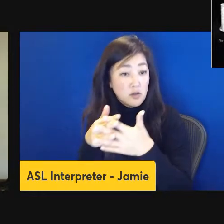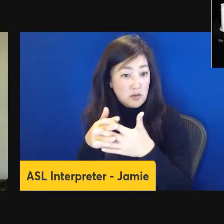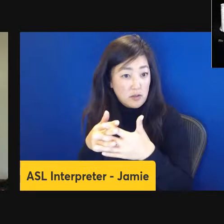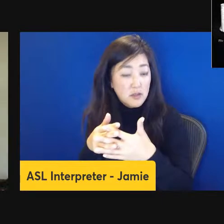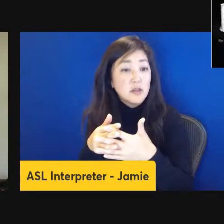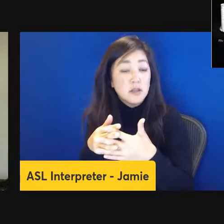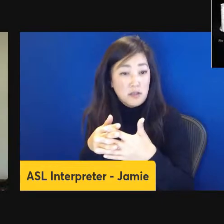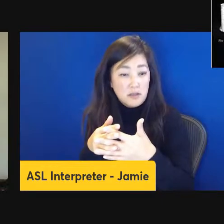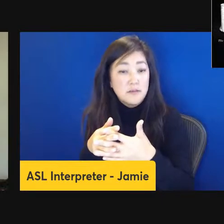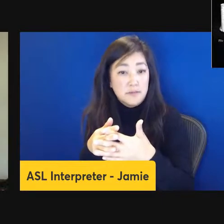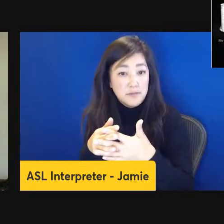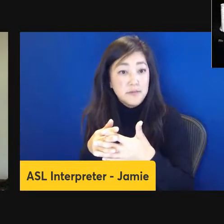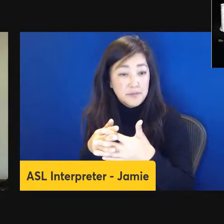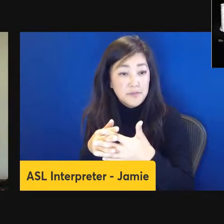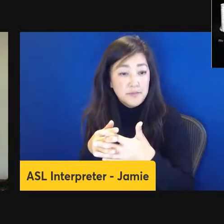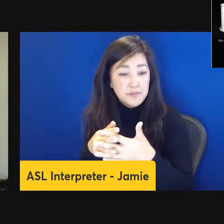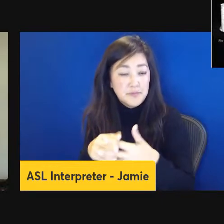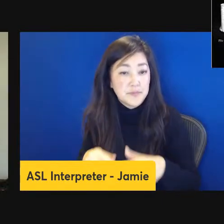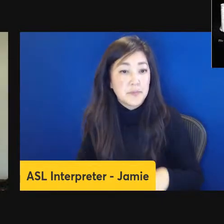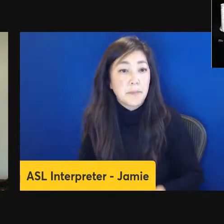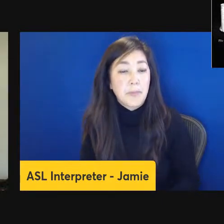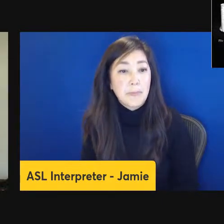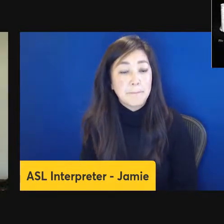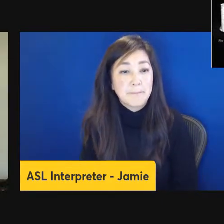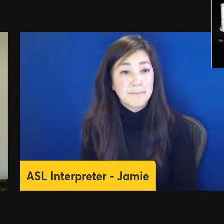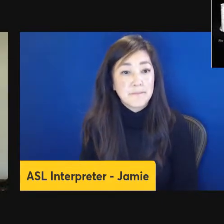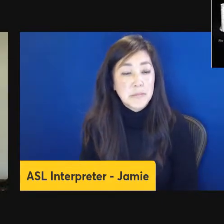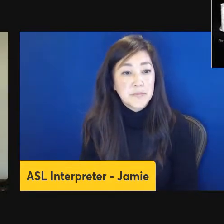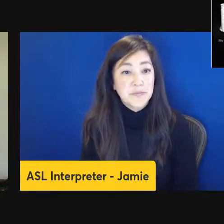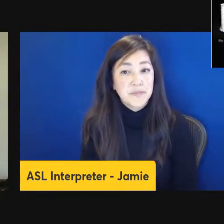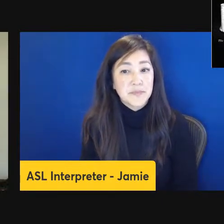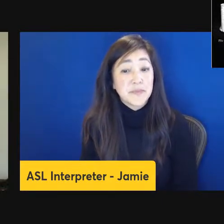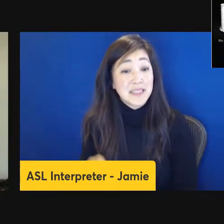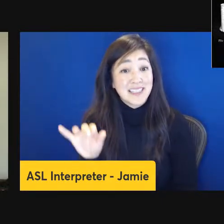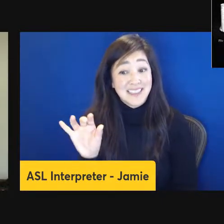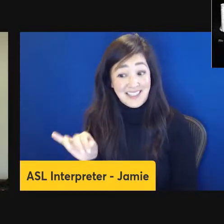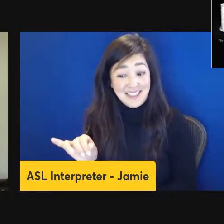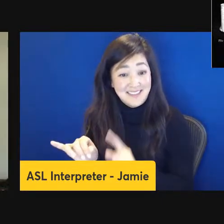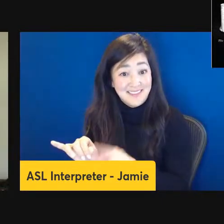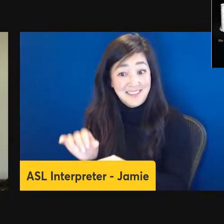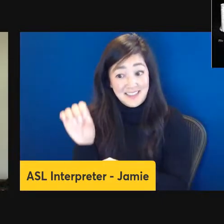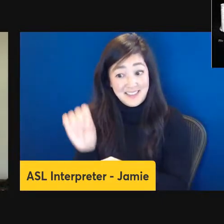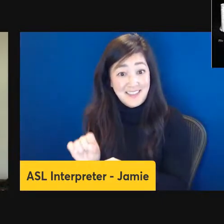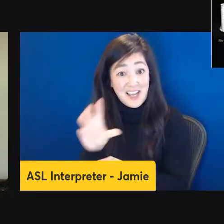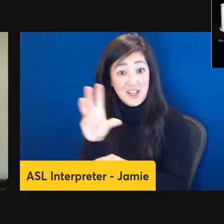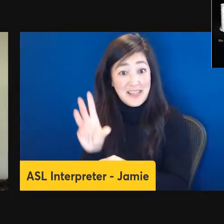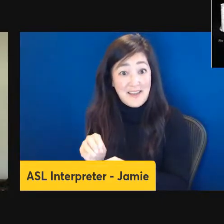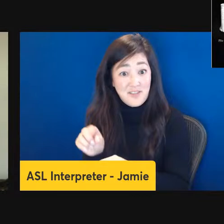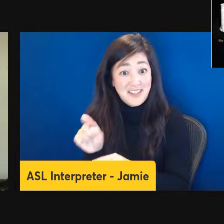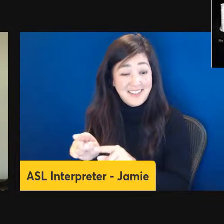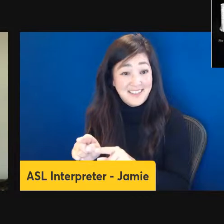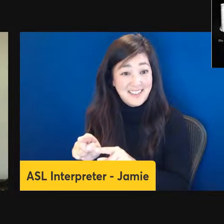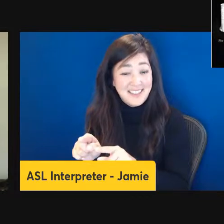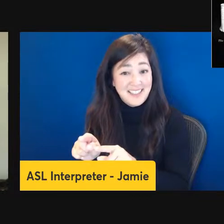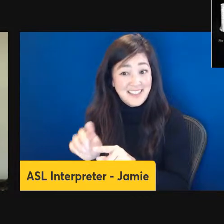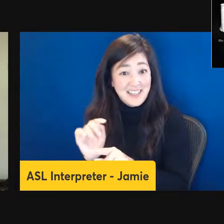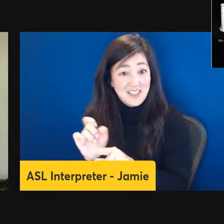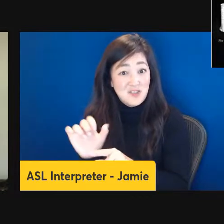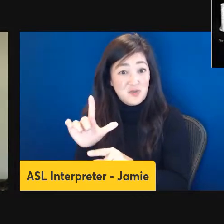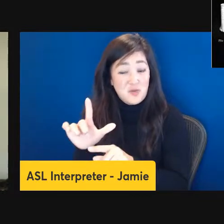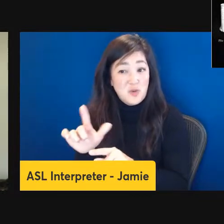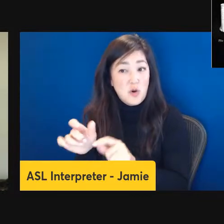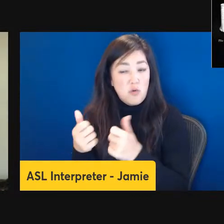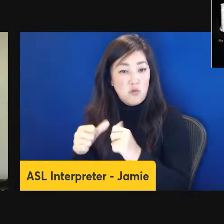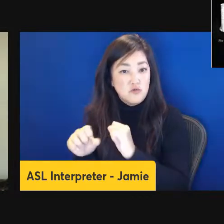and Mexican American. So this South African manufacturer was indeed hoping to market his new